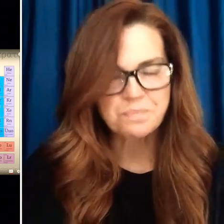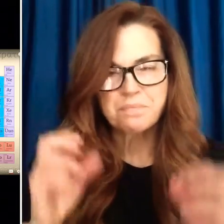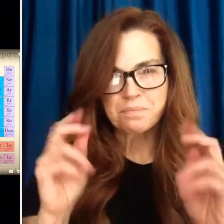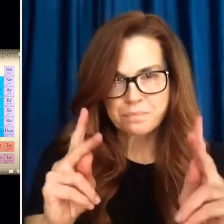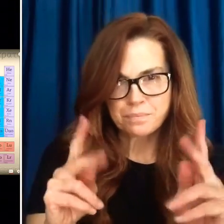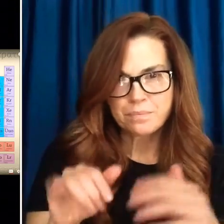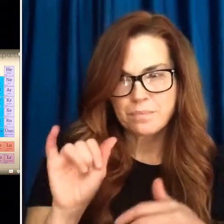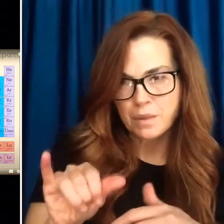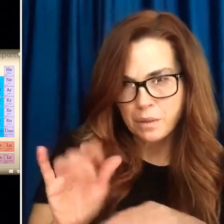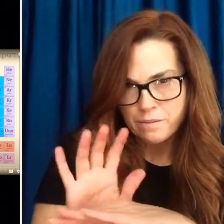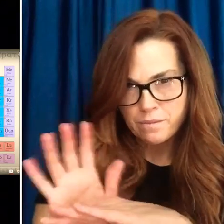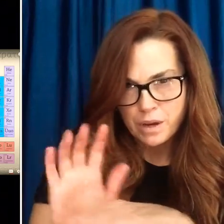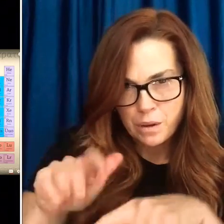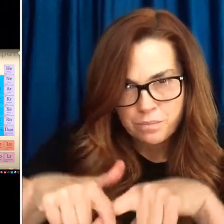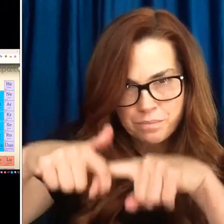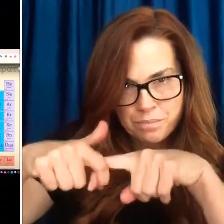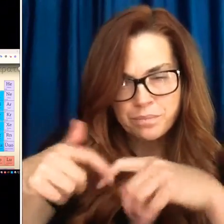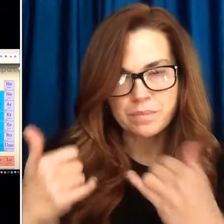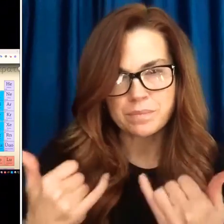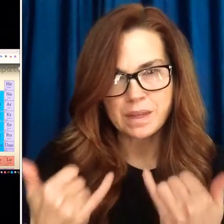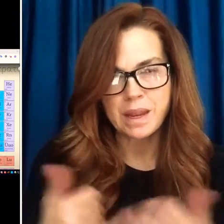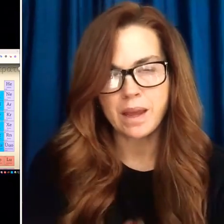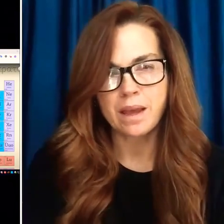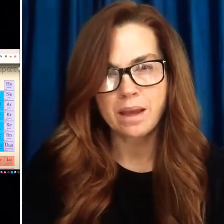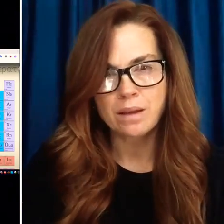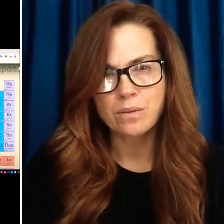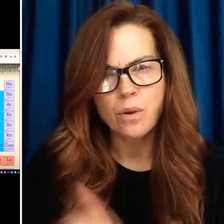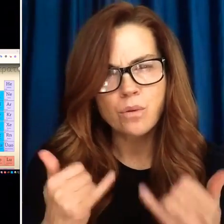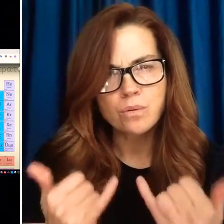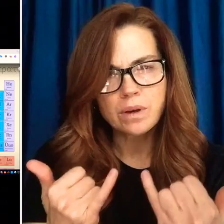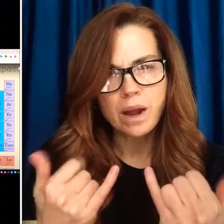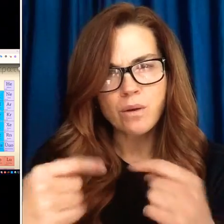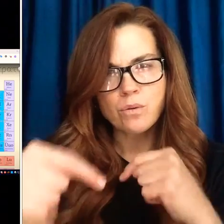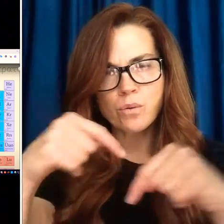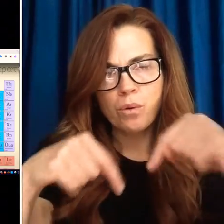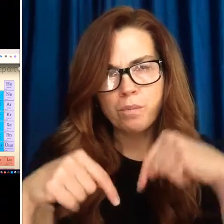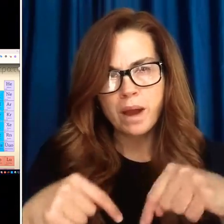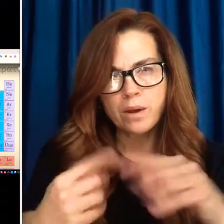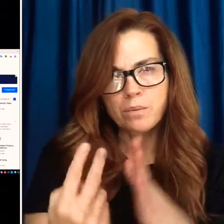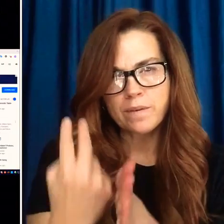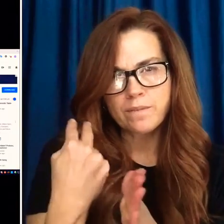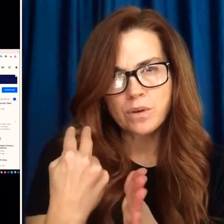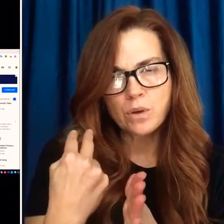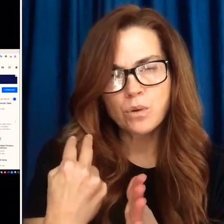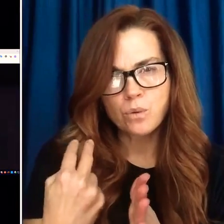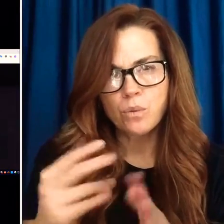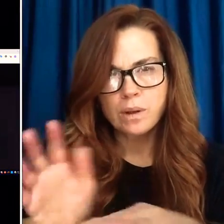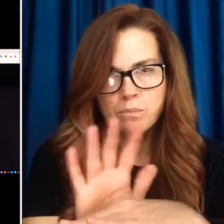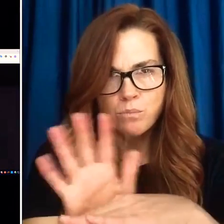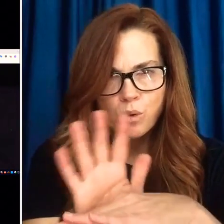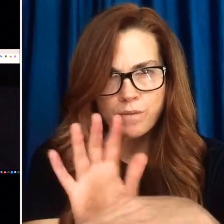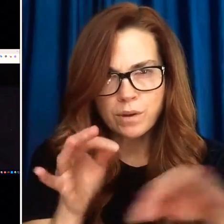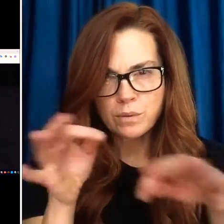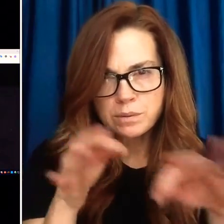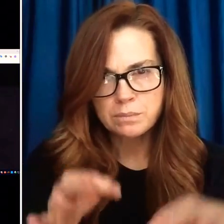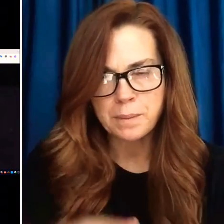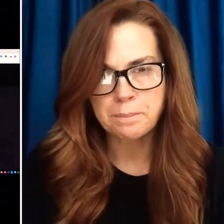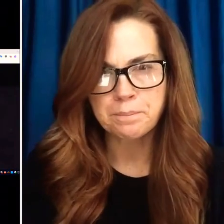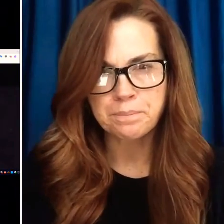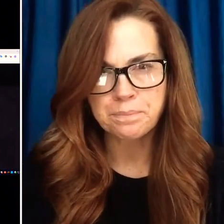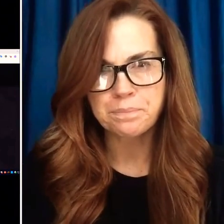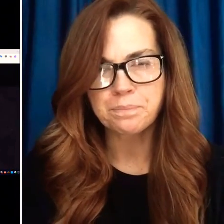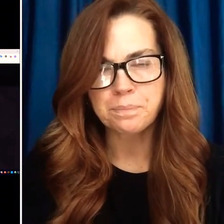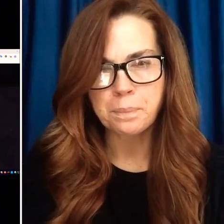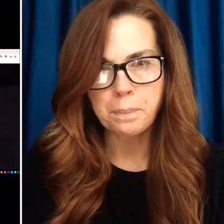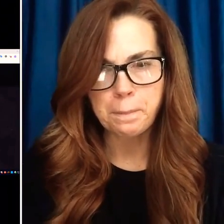Okay, so that's where we're going to stop here for the video today. We're going to go back and review what it said earlier. So